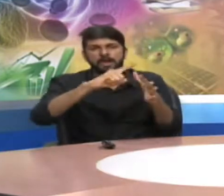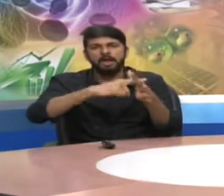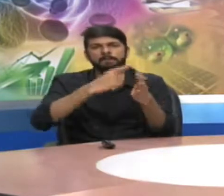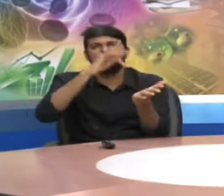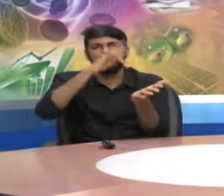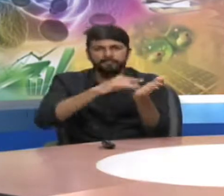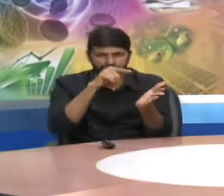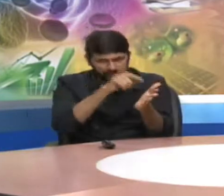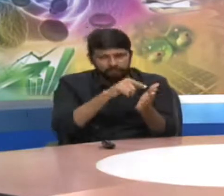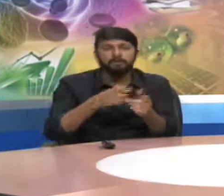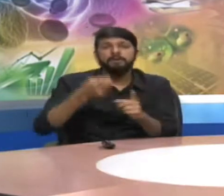Sitanwasal,